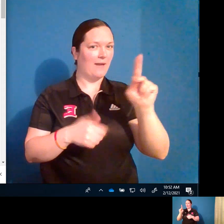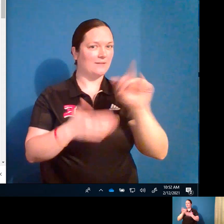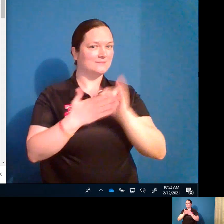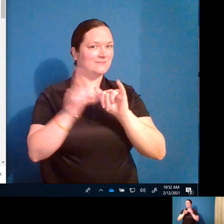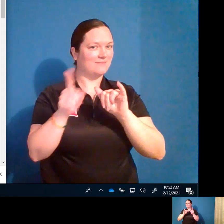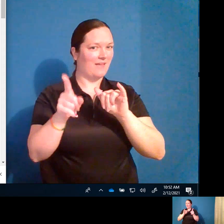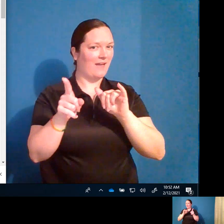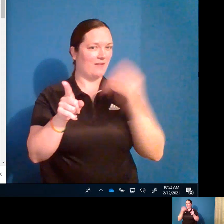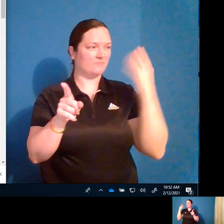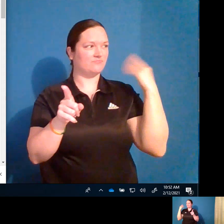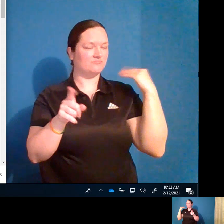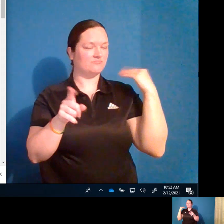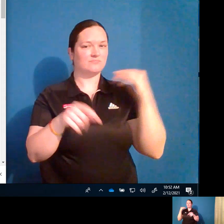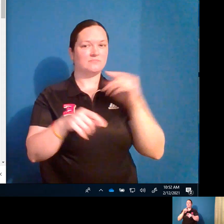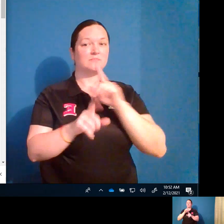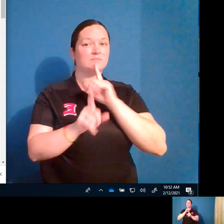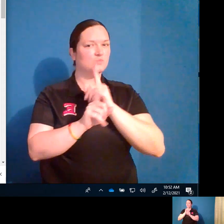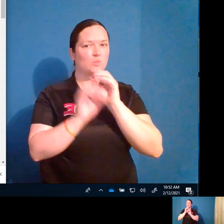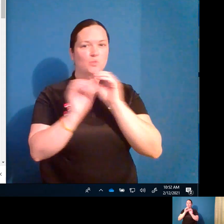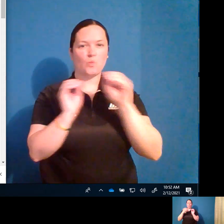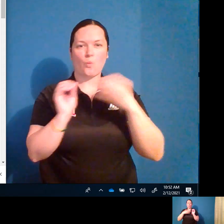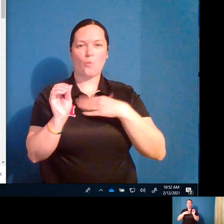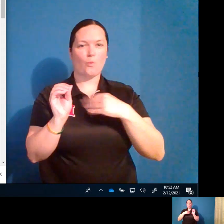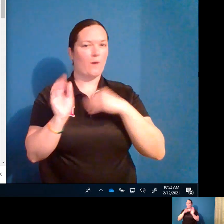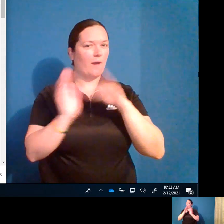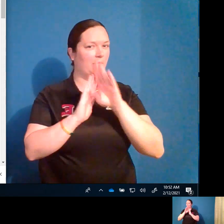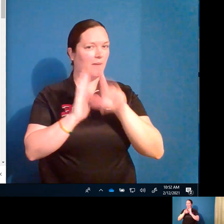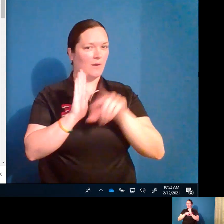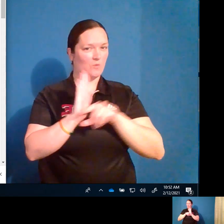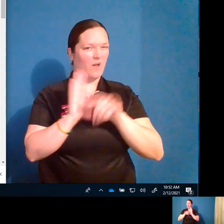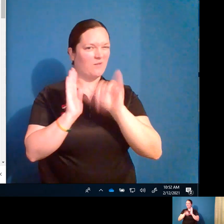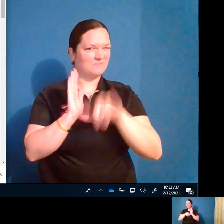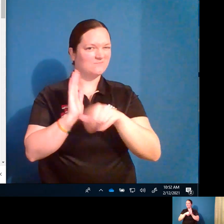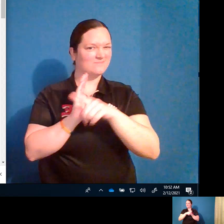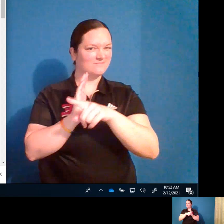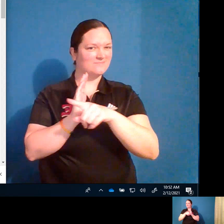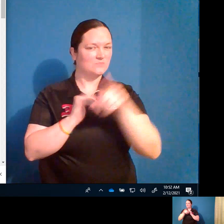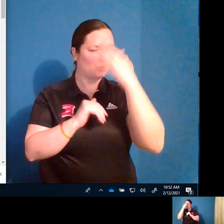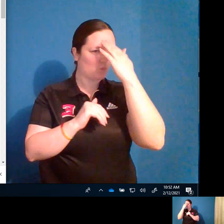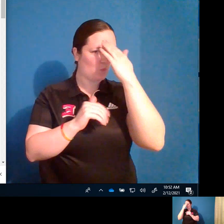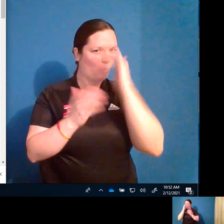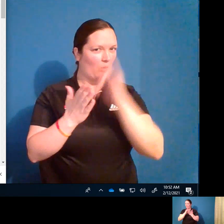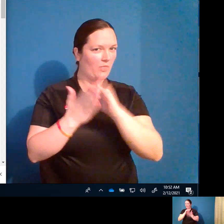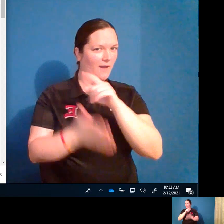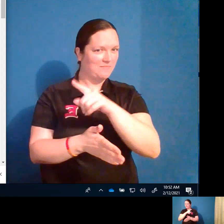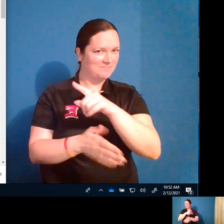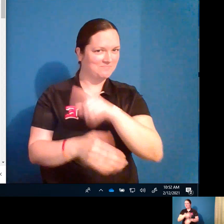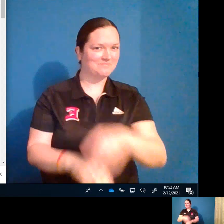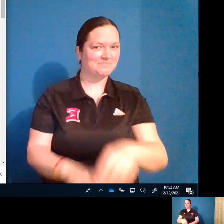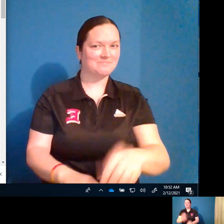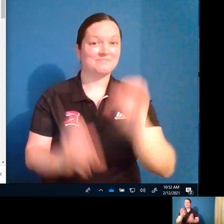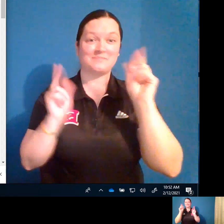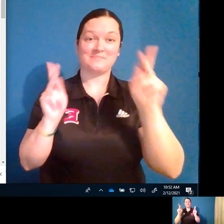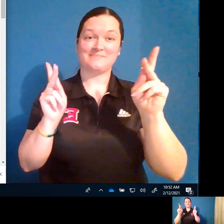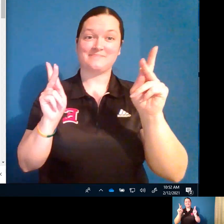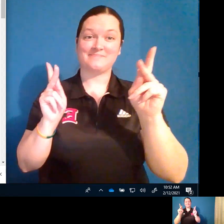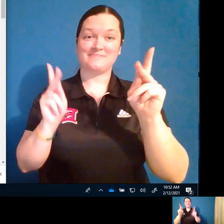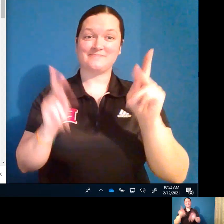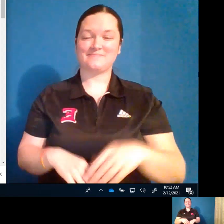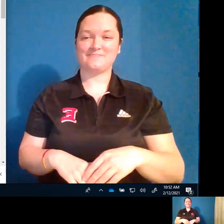Image trace was making sure no white in the background. So make sure you know them.